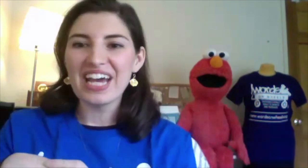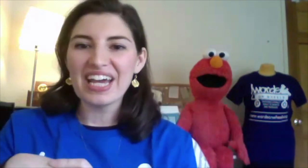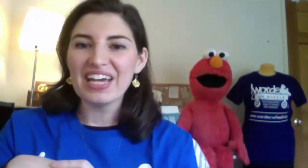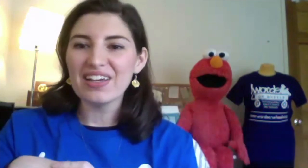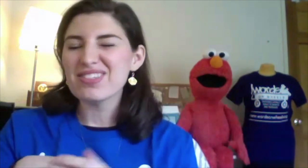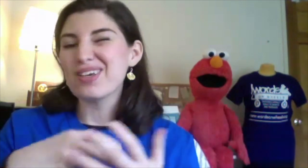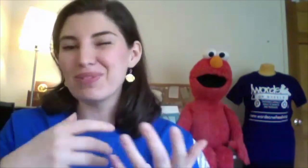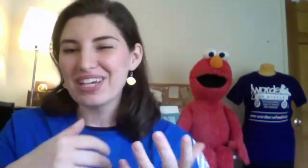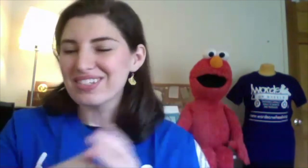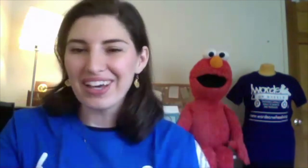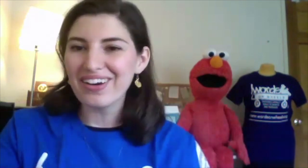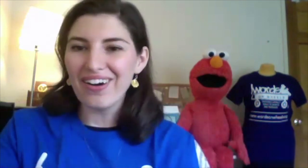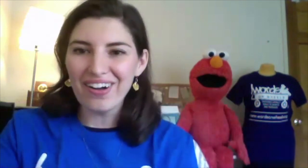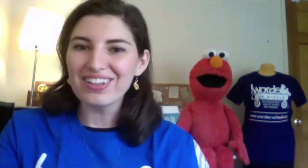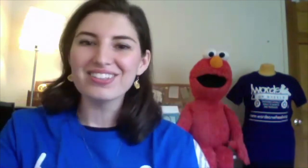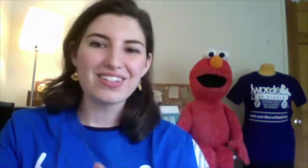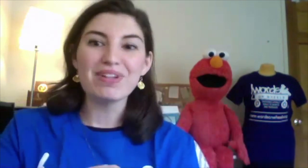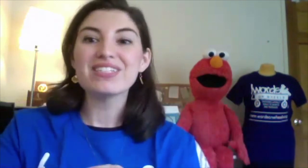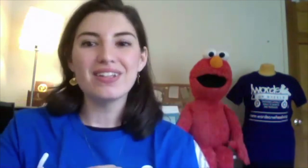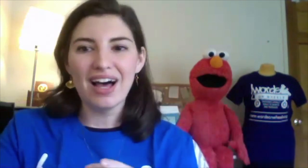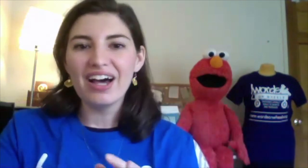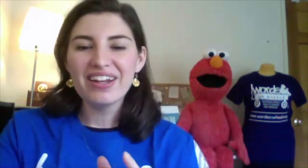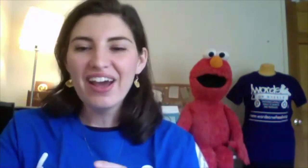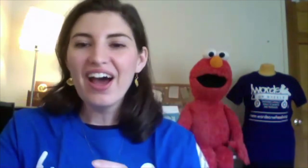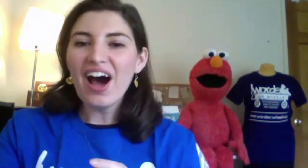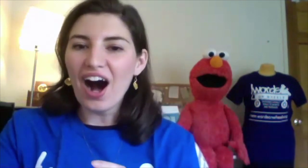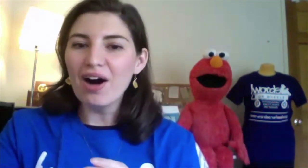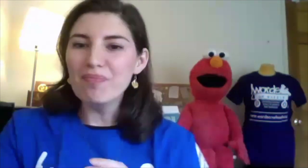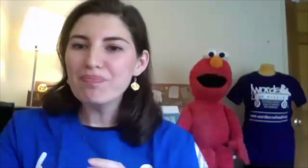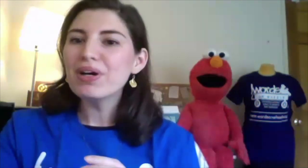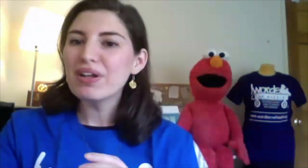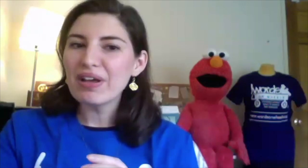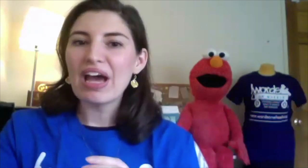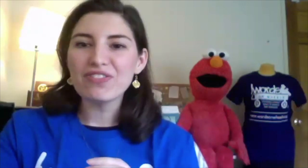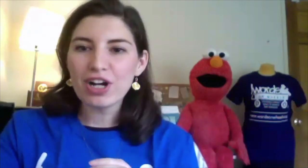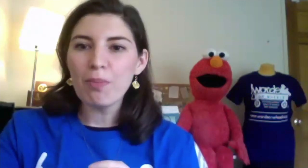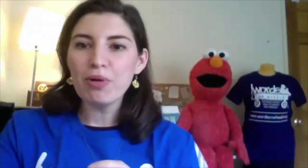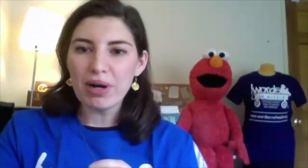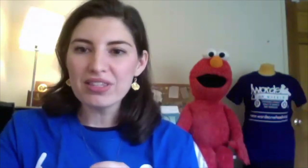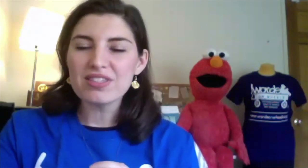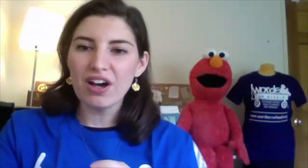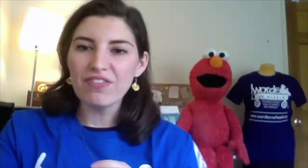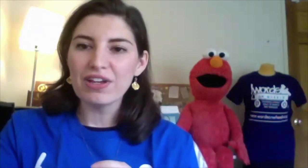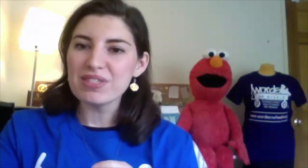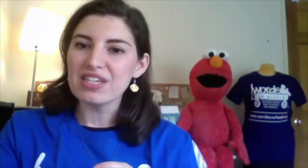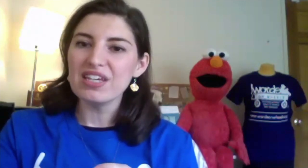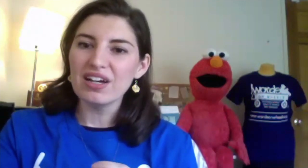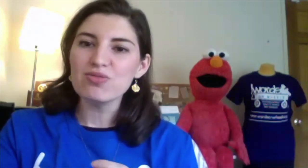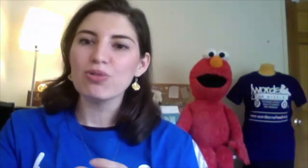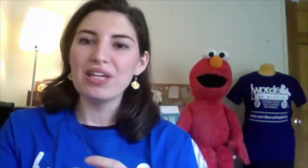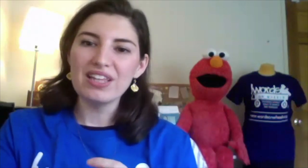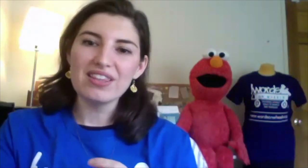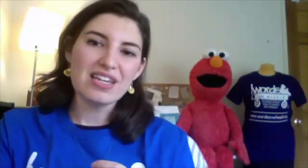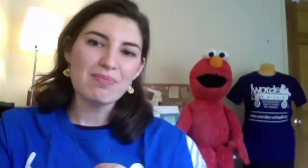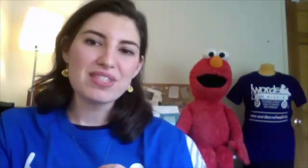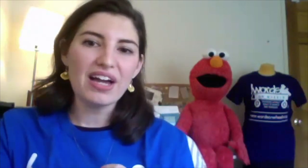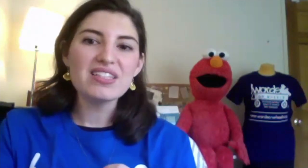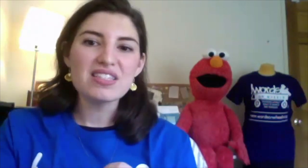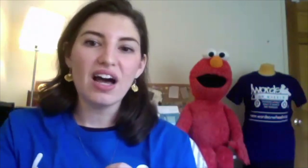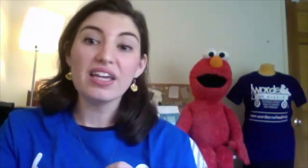day, some days not at all, some days a lot. But after a couple months of him seeing us repeating the same signs, he did pick